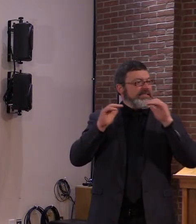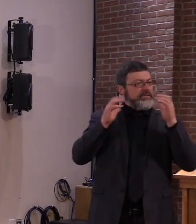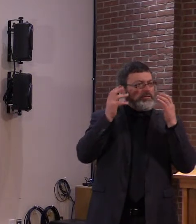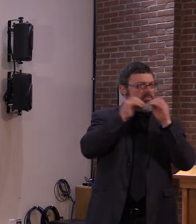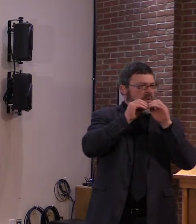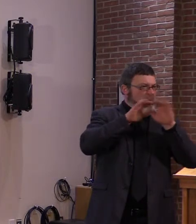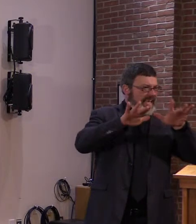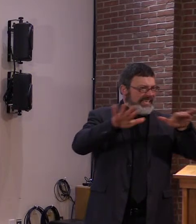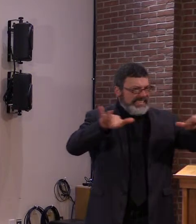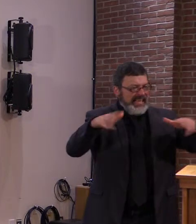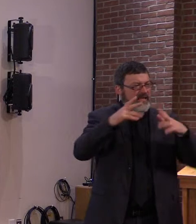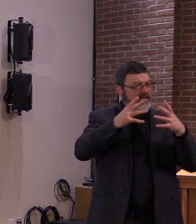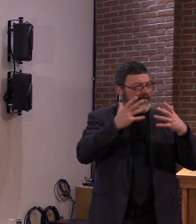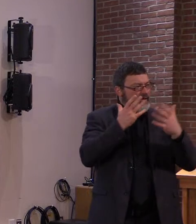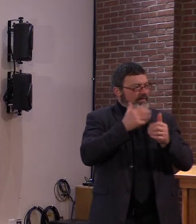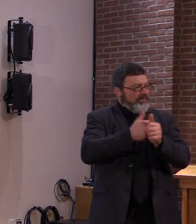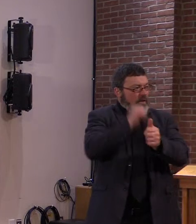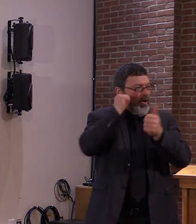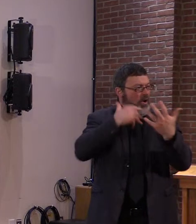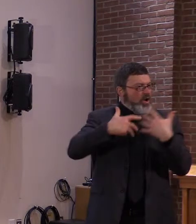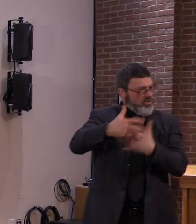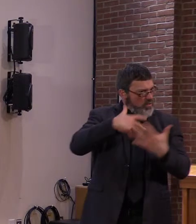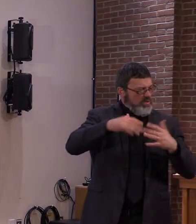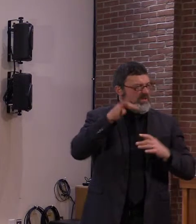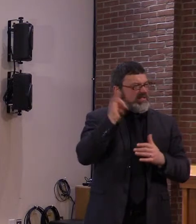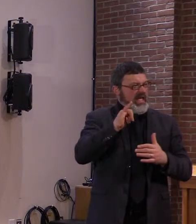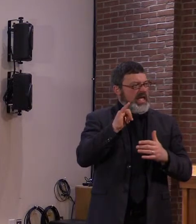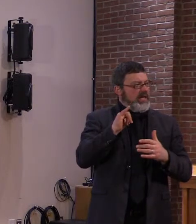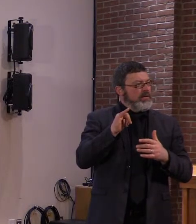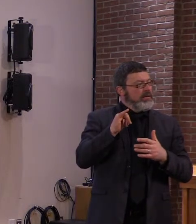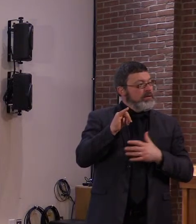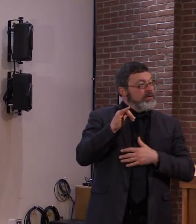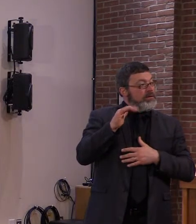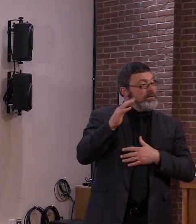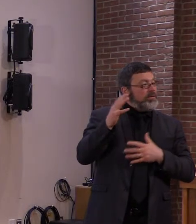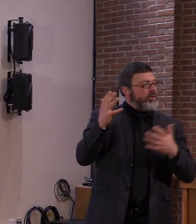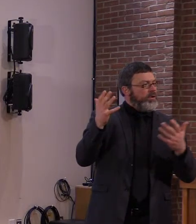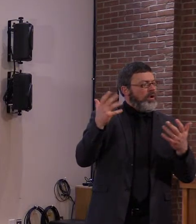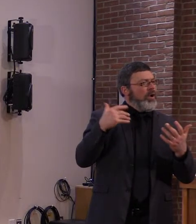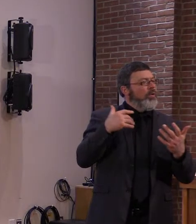So the vaccine will have to, in a parallel pathway, add to that number.